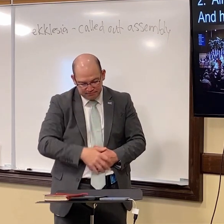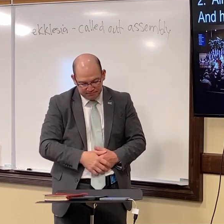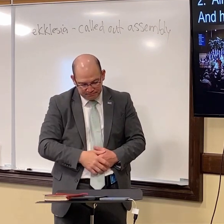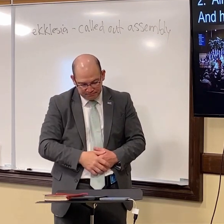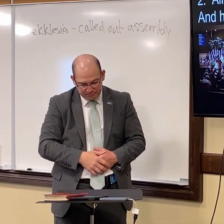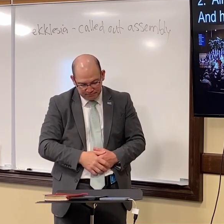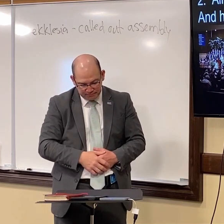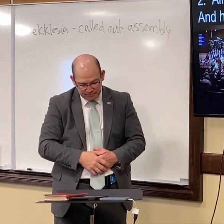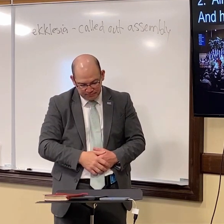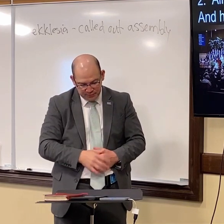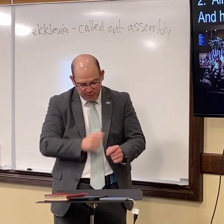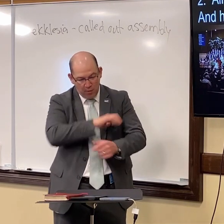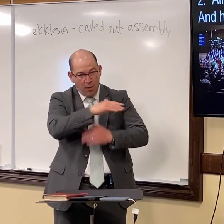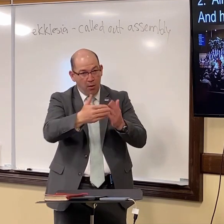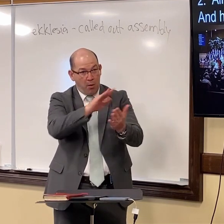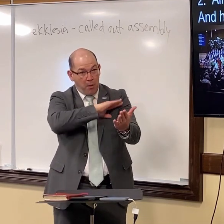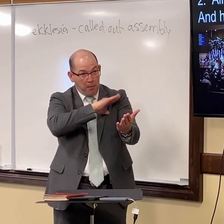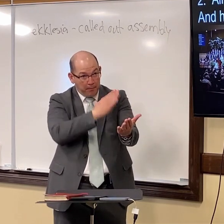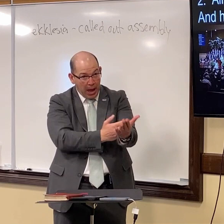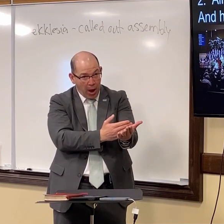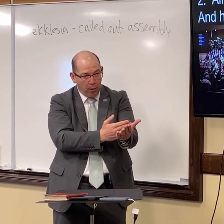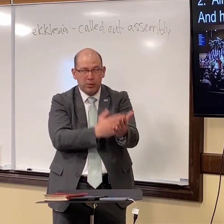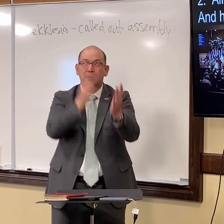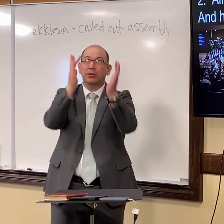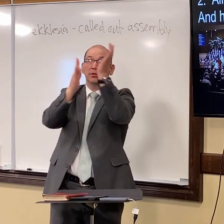And his command is forever. All power.